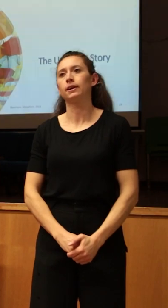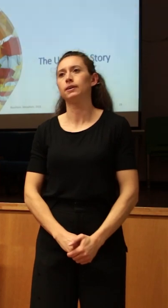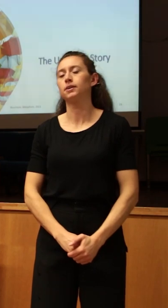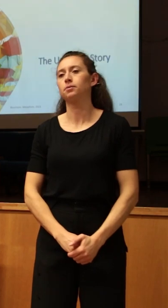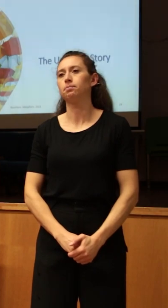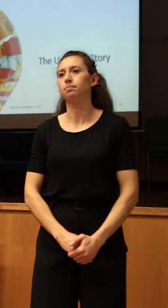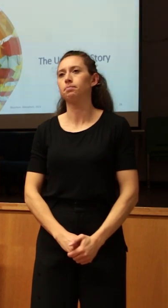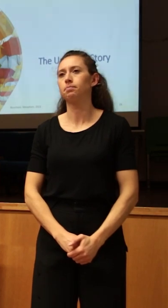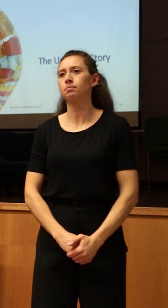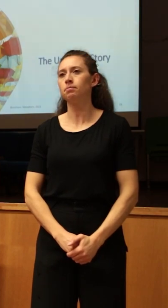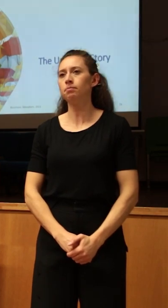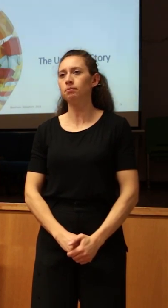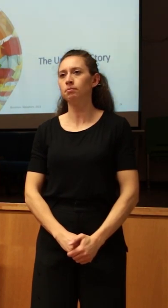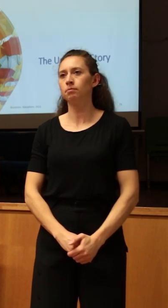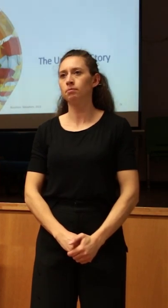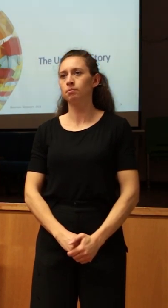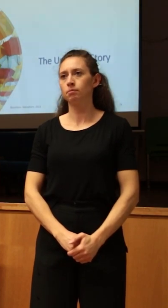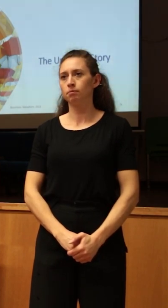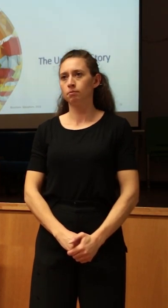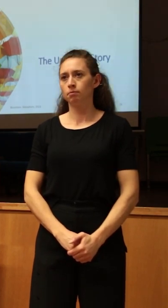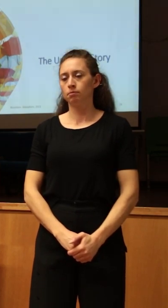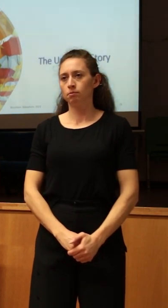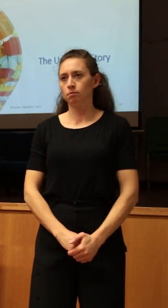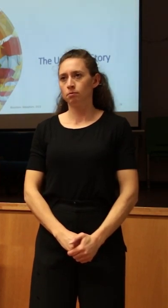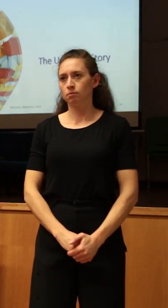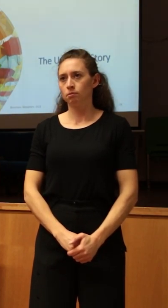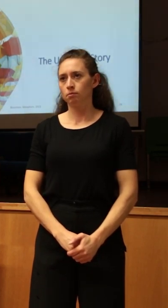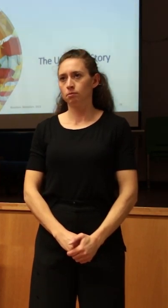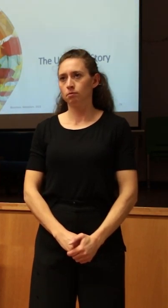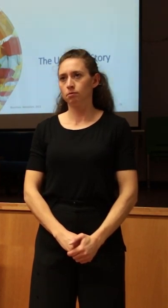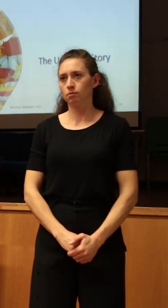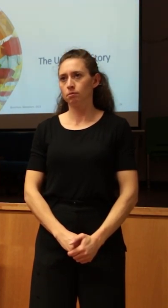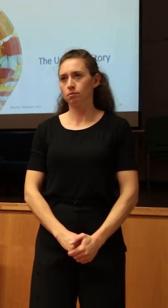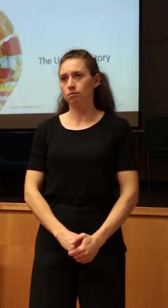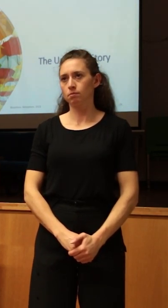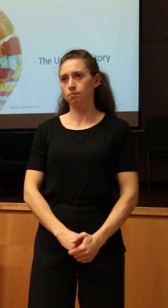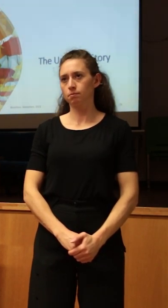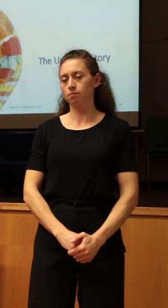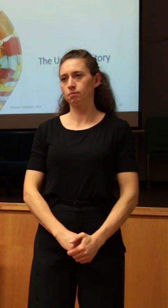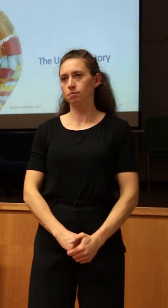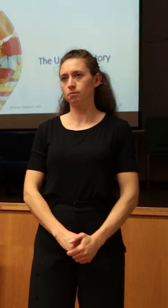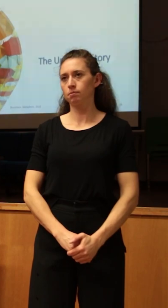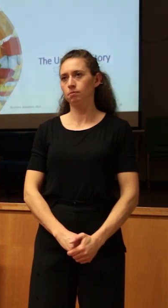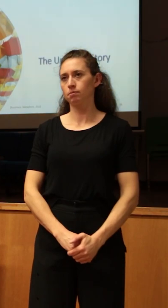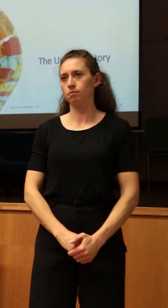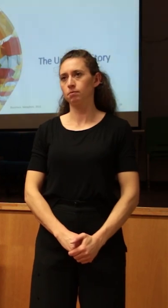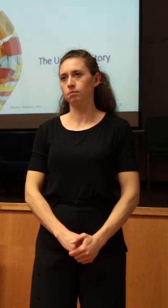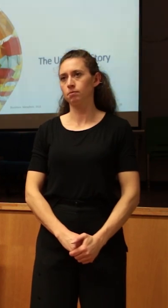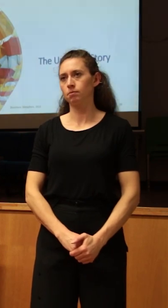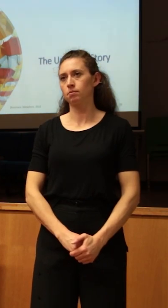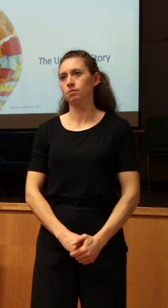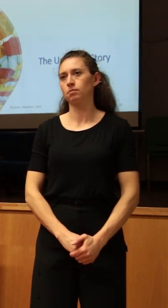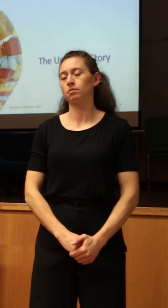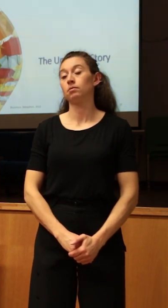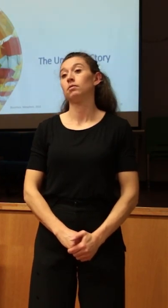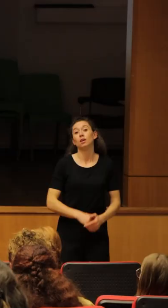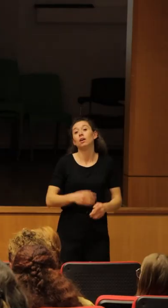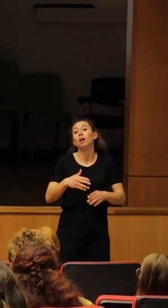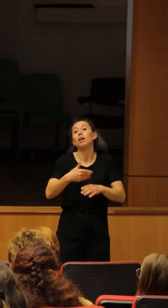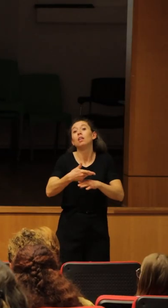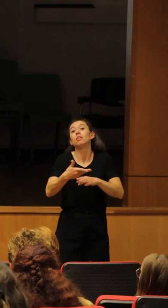image, we can do the same thing. We identify strengths. It's very strength-based. And then we go and we change things in real life. Y después